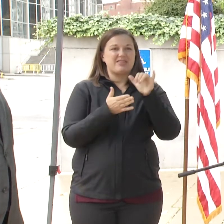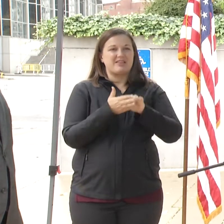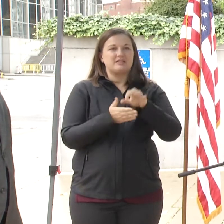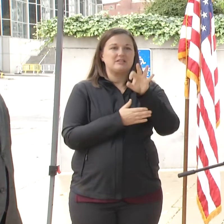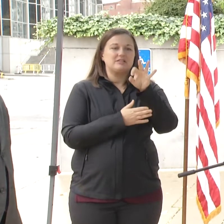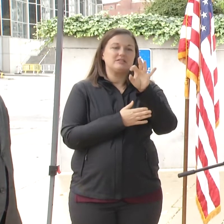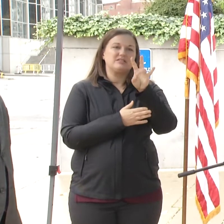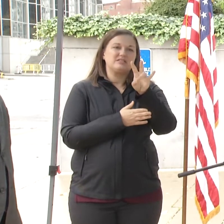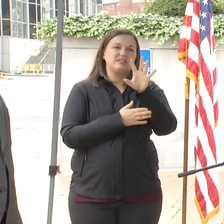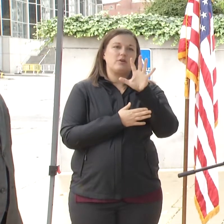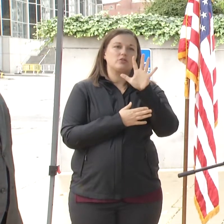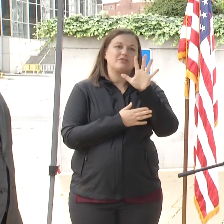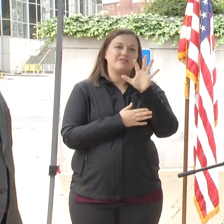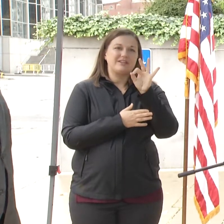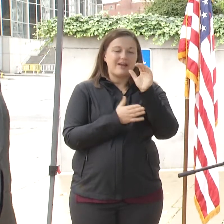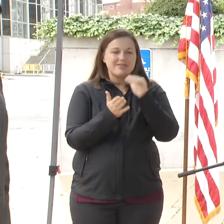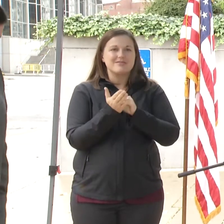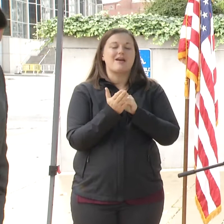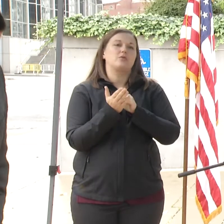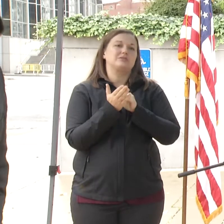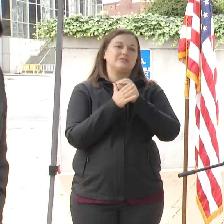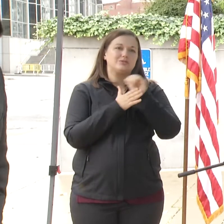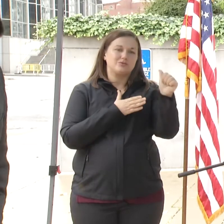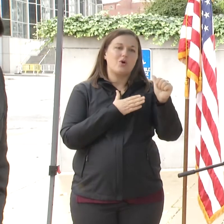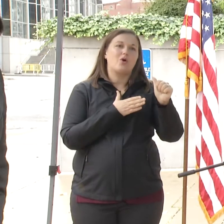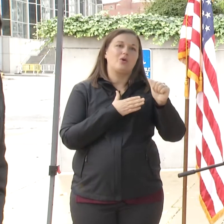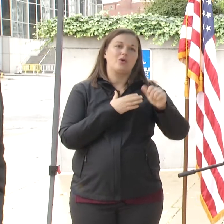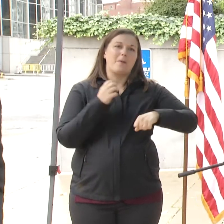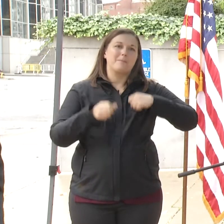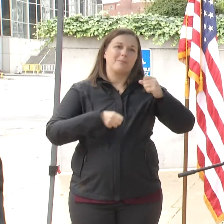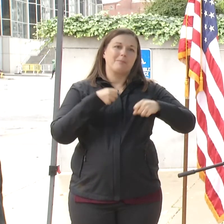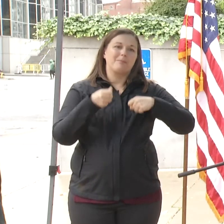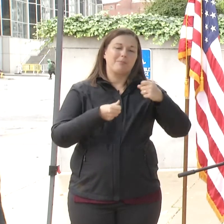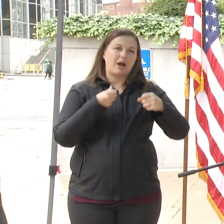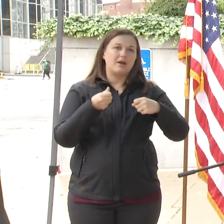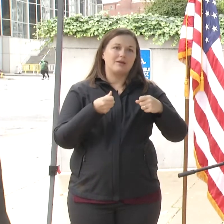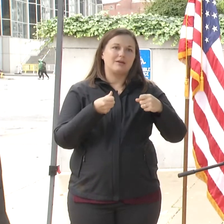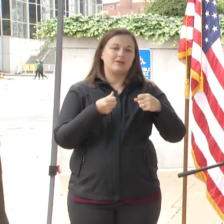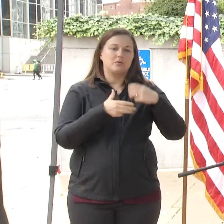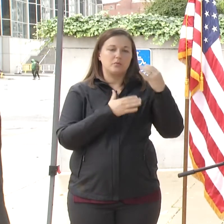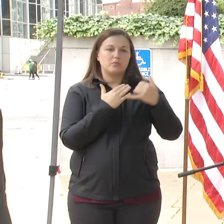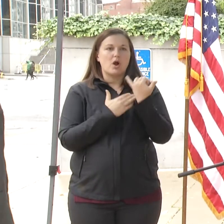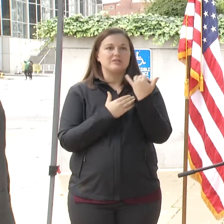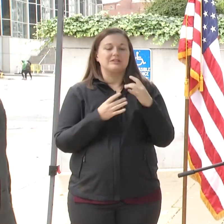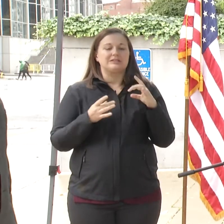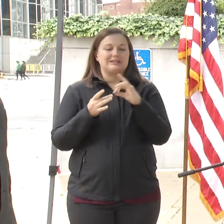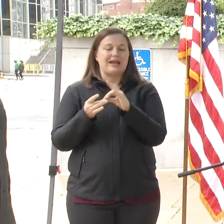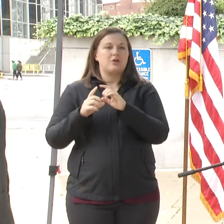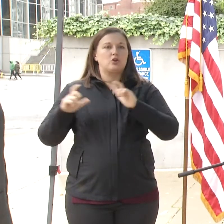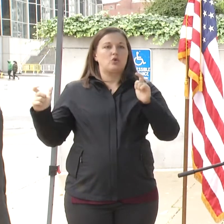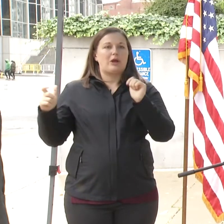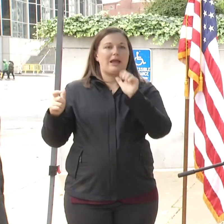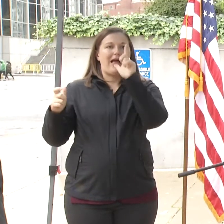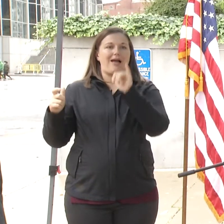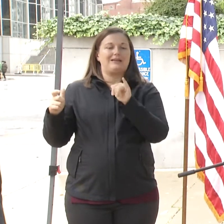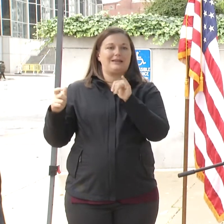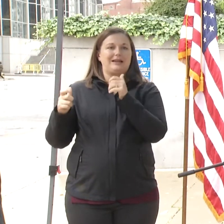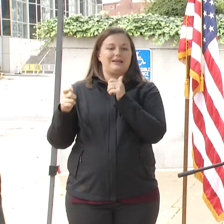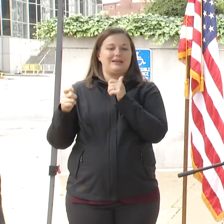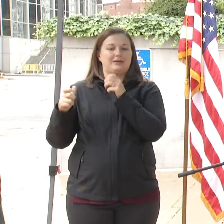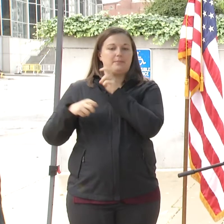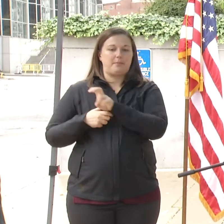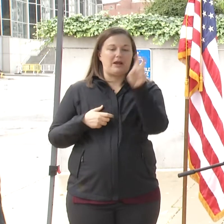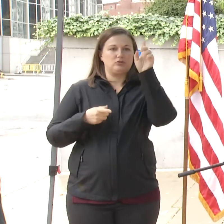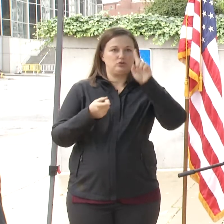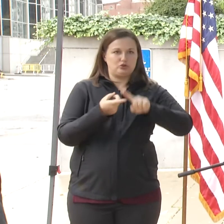$759,000 mobility project which effectively connects the Great Allegheny Passage to Point State Park.